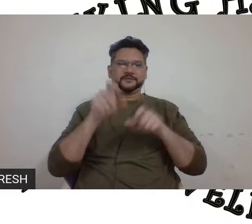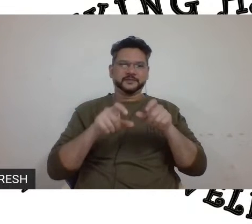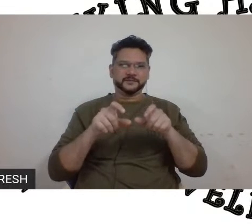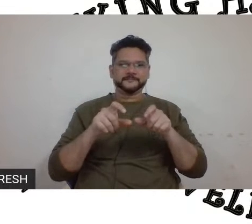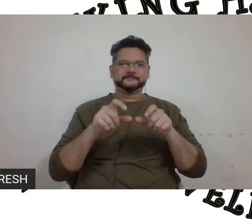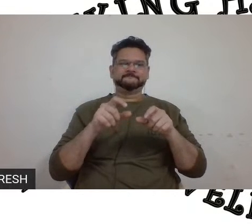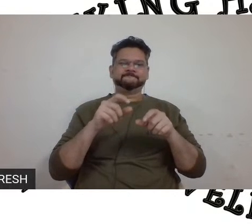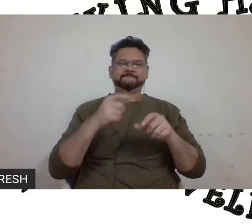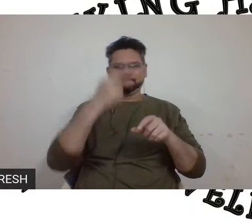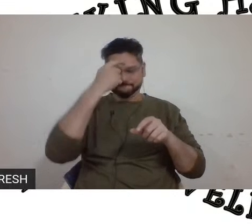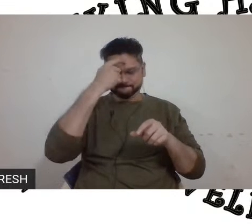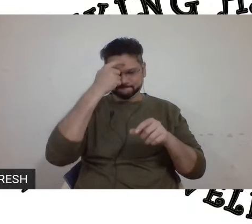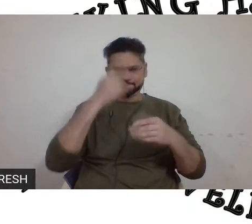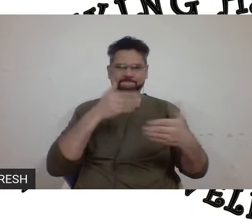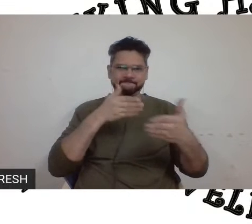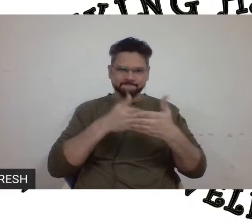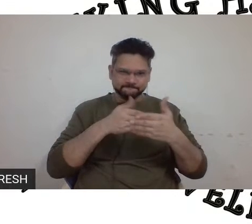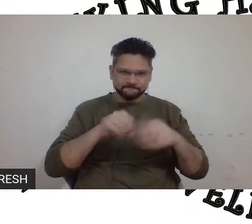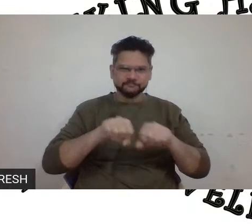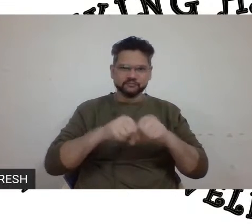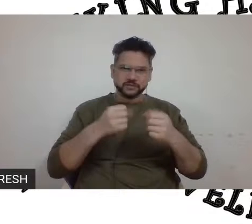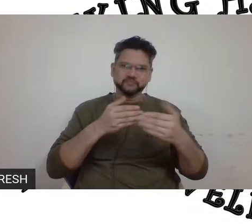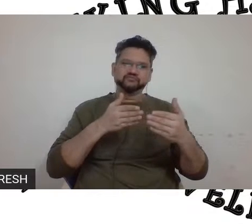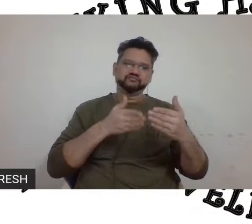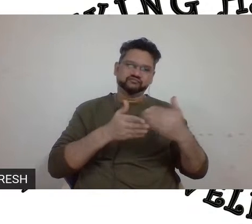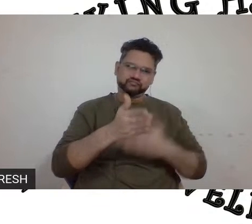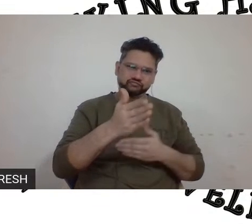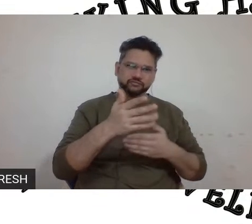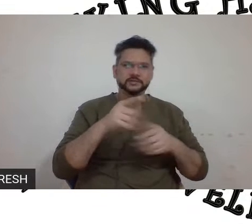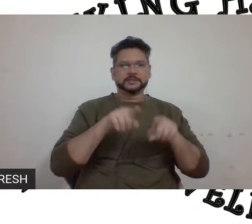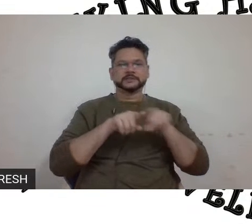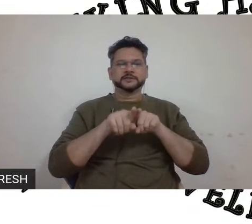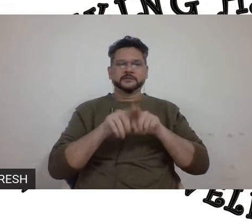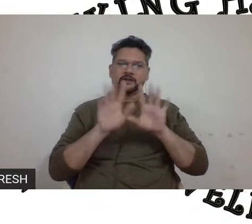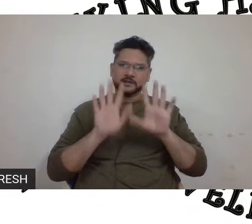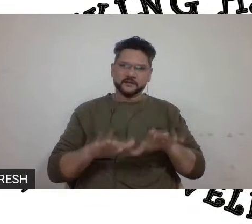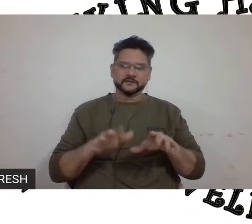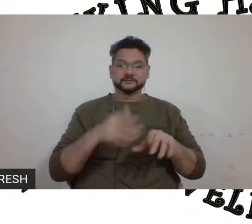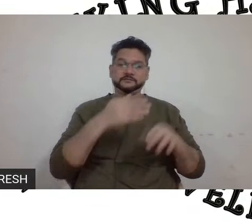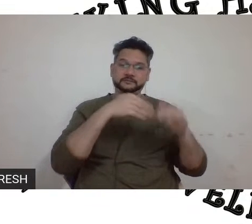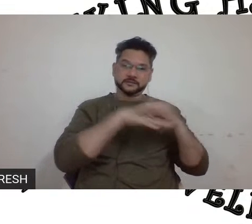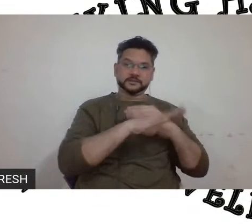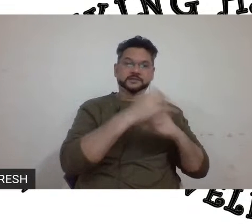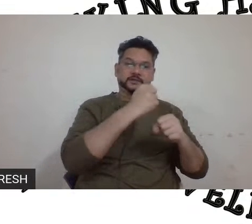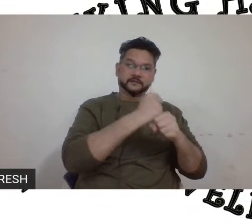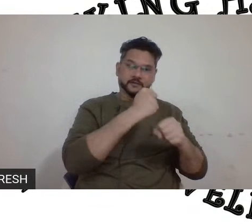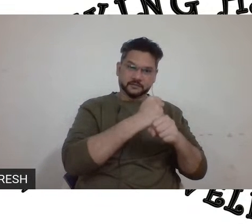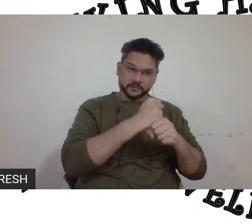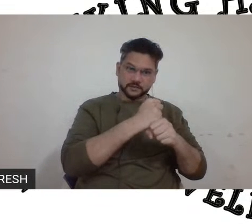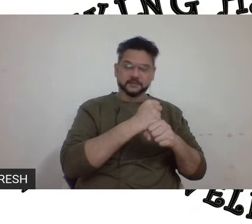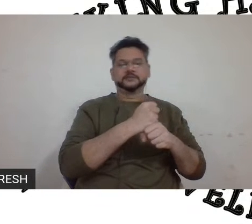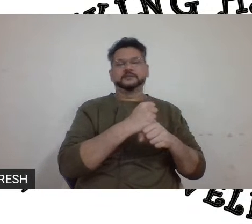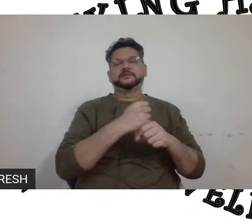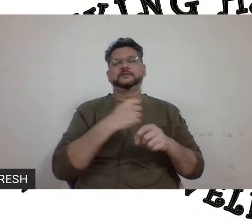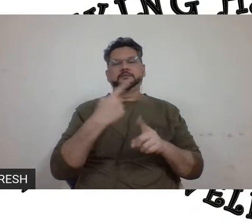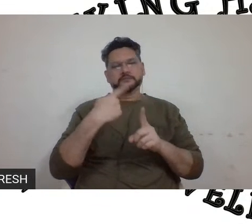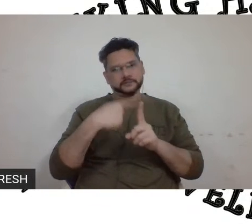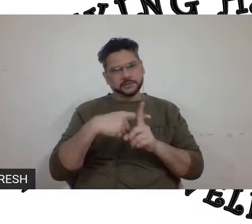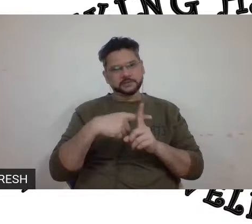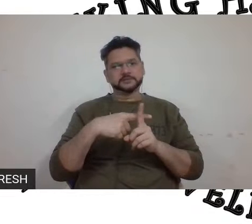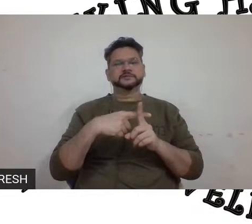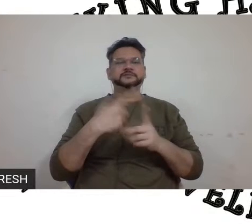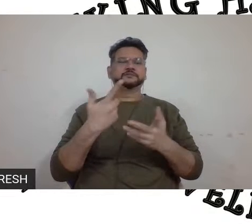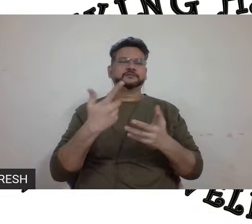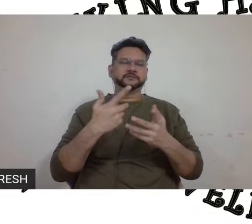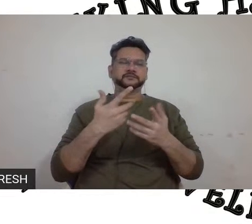examples that we have in even in the government service and across the board, not even